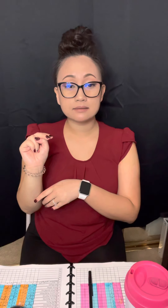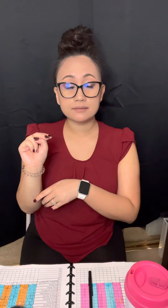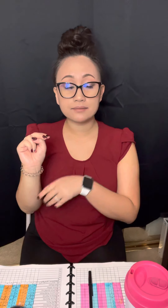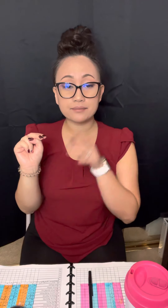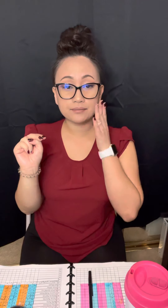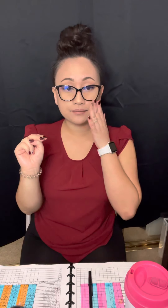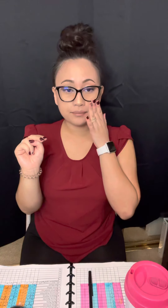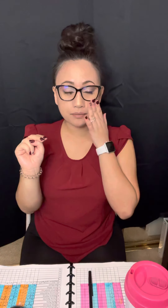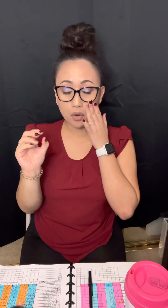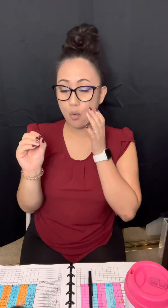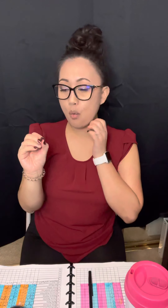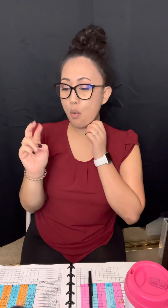orbited,